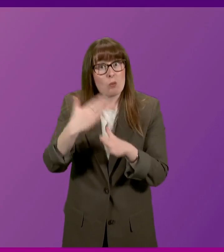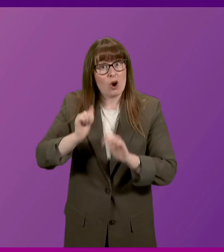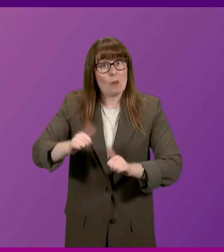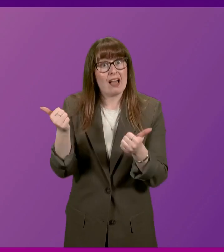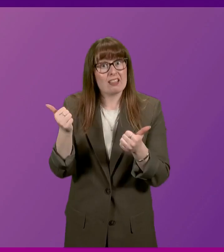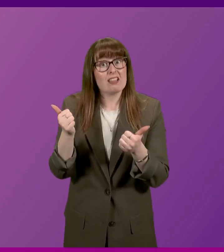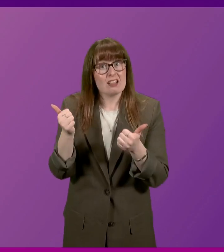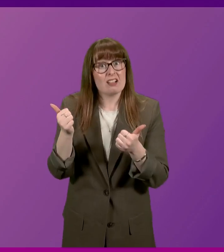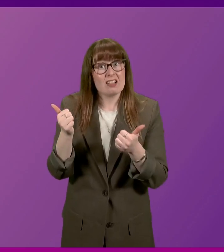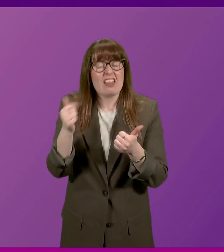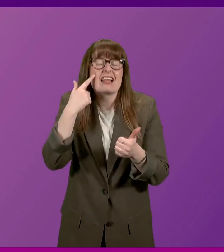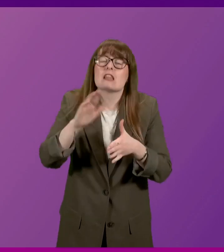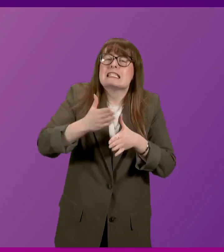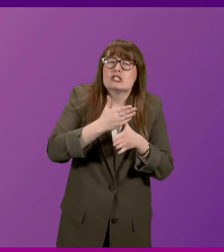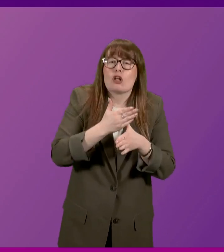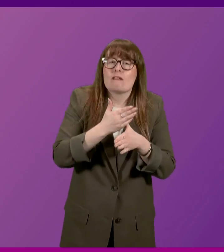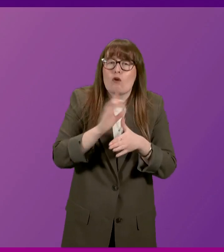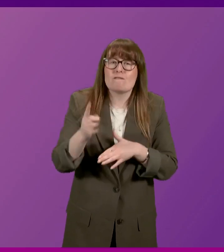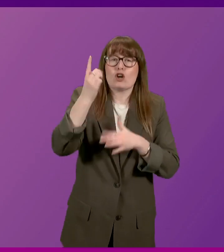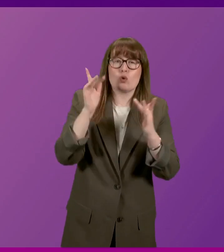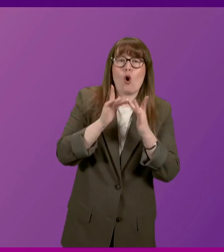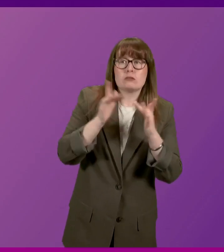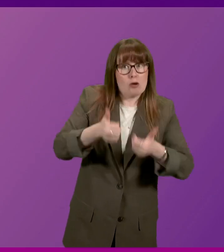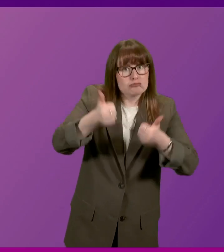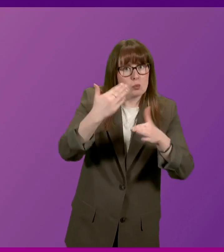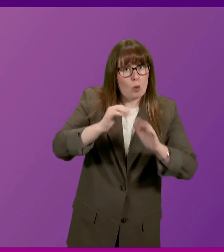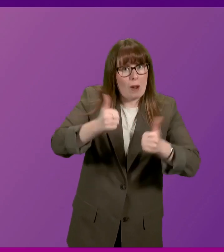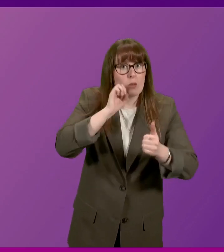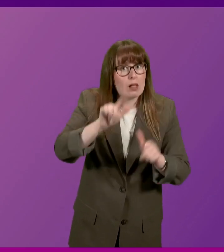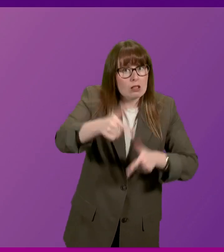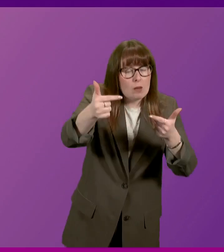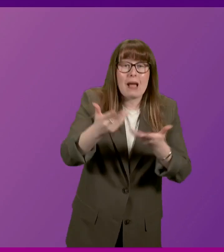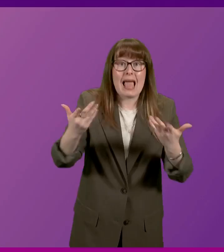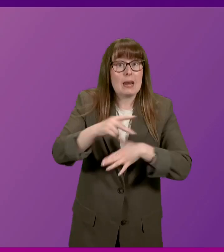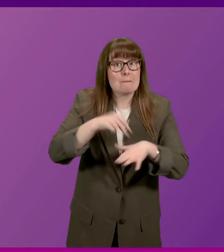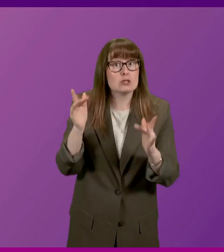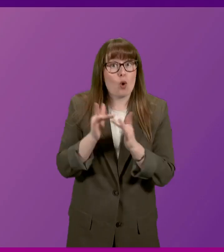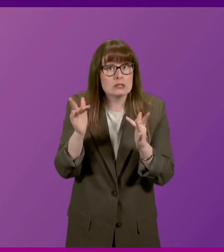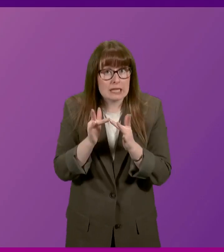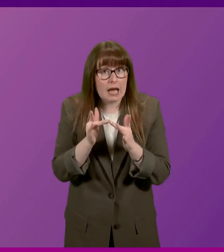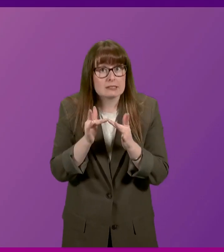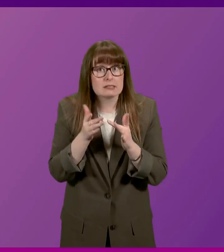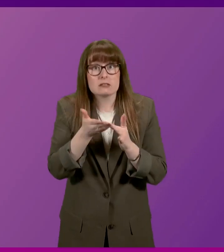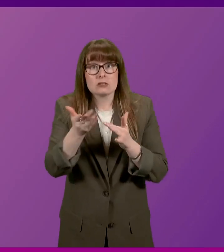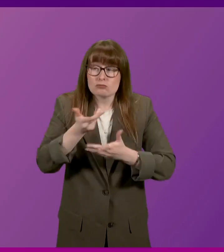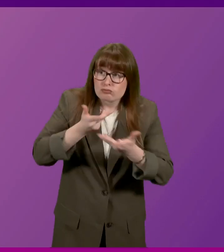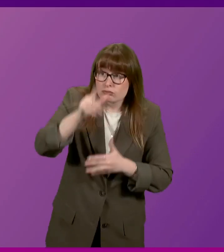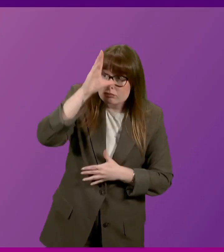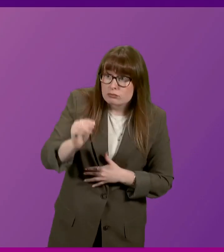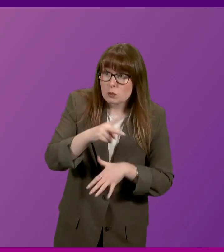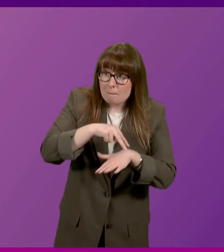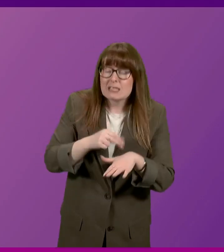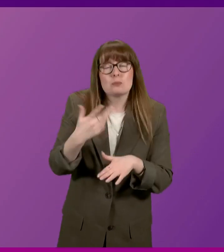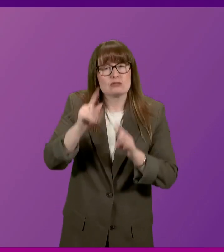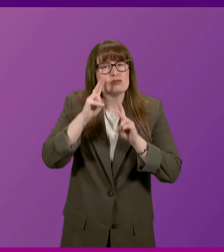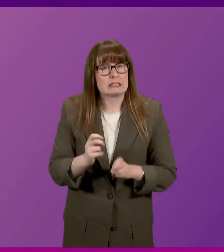way, and at least initially, for that kind of contact for domestic abuse specifically, but any police contact where actually we've had some